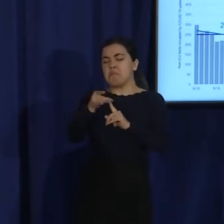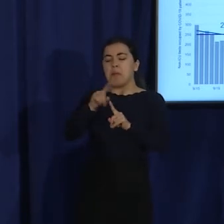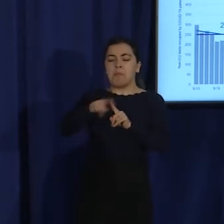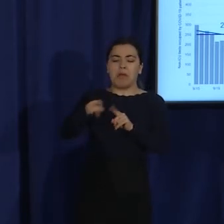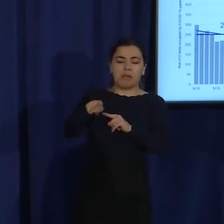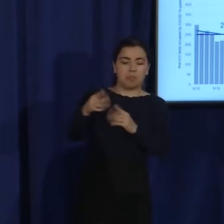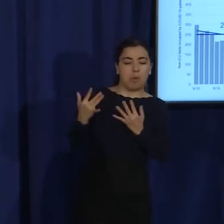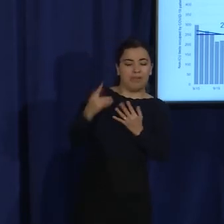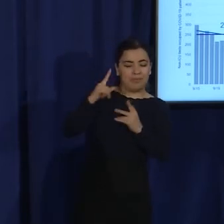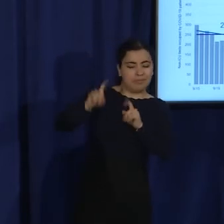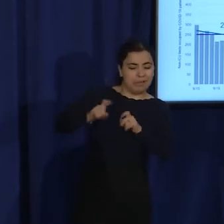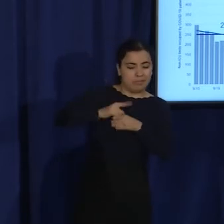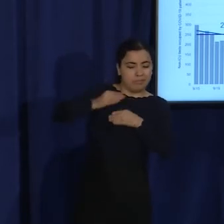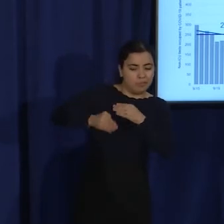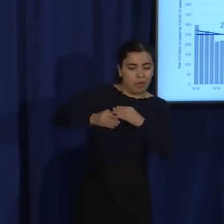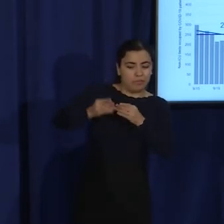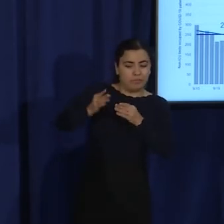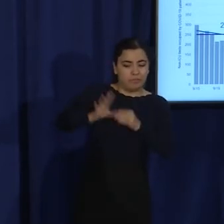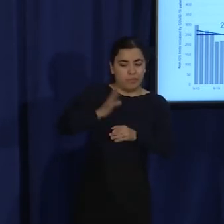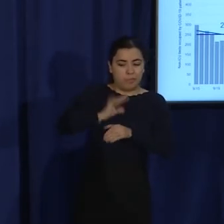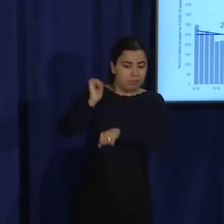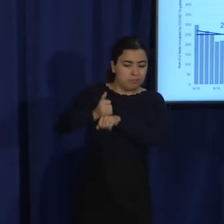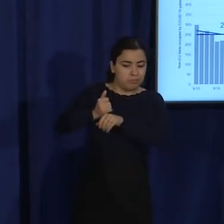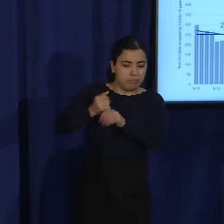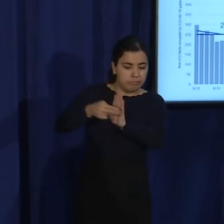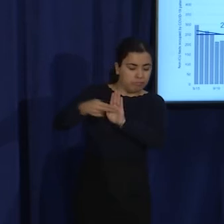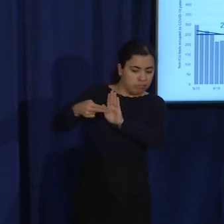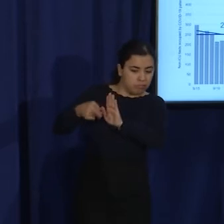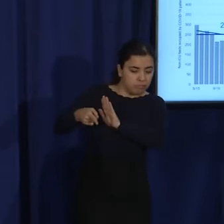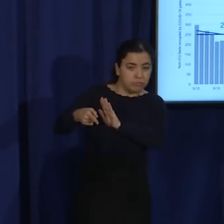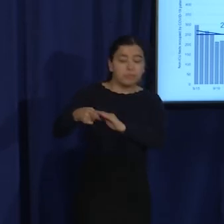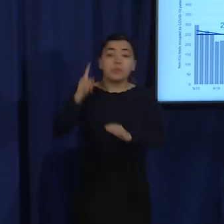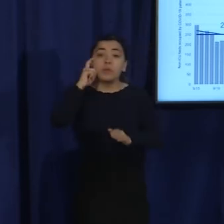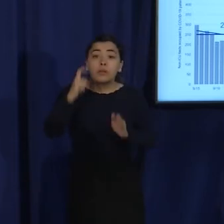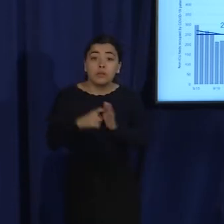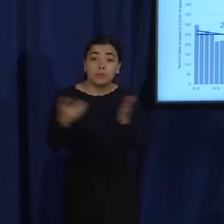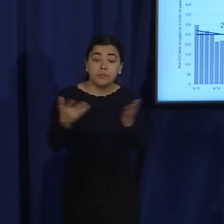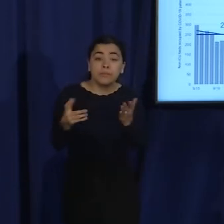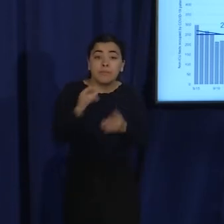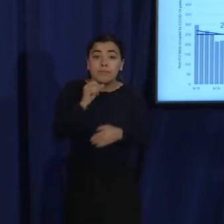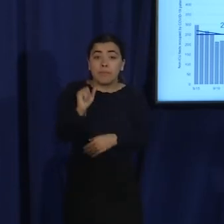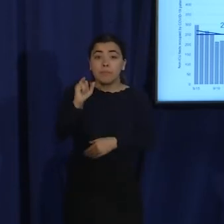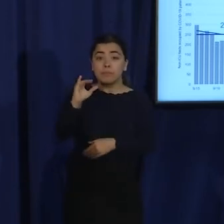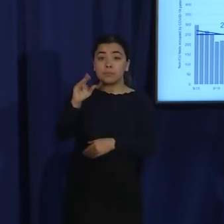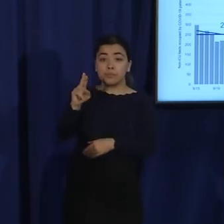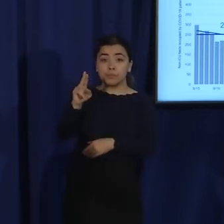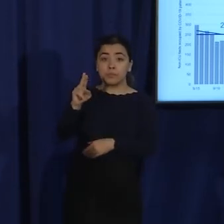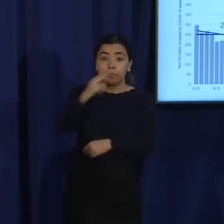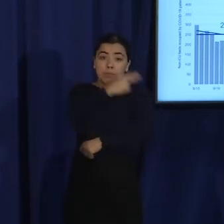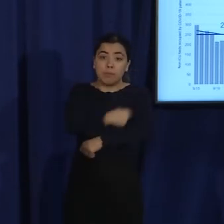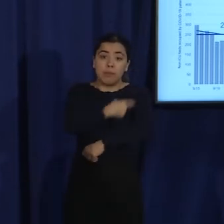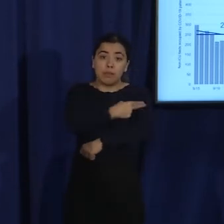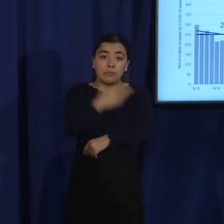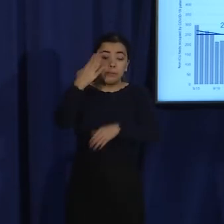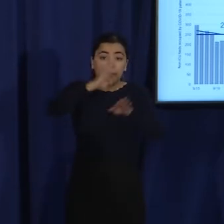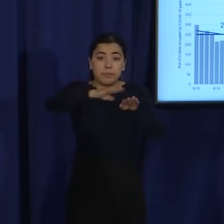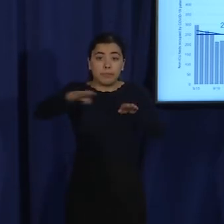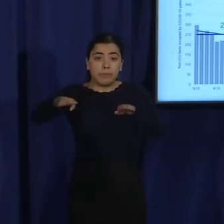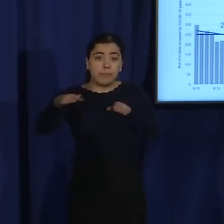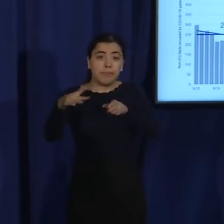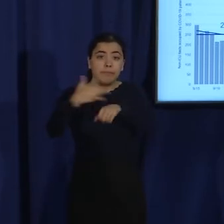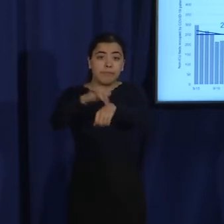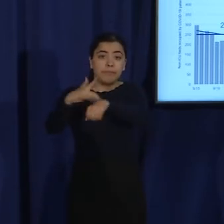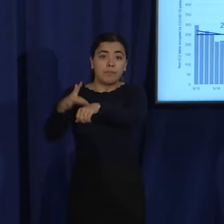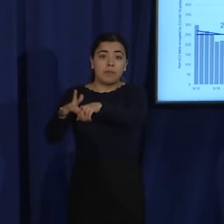can see for our non-ICU hospital bed capacity is that we had our low point at